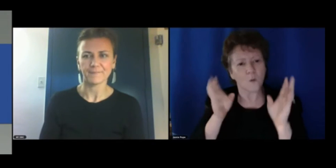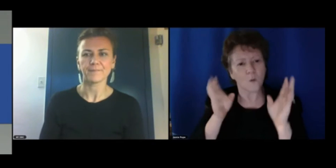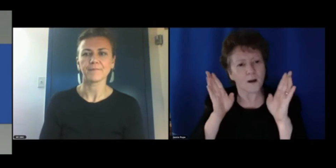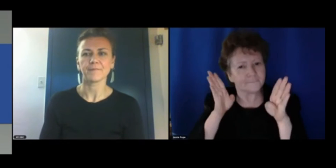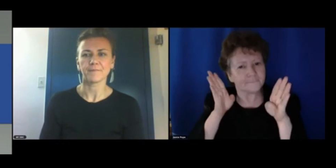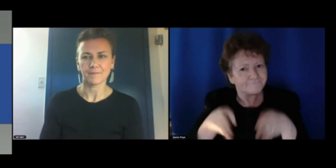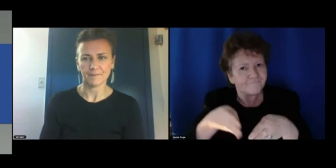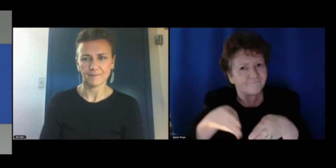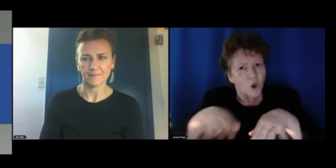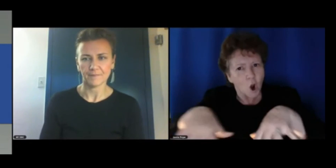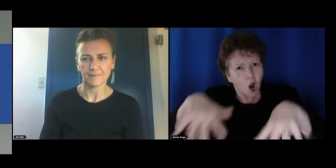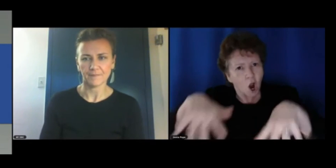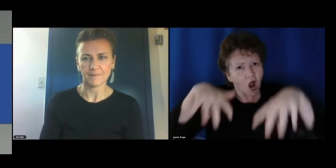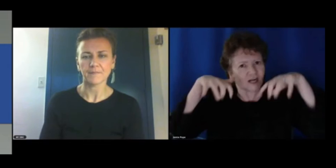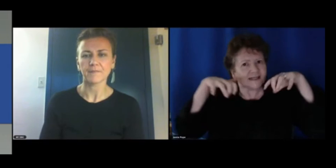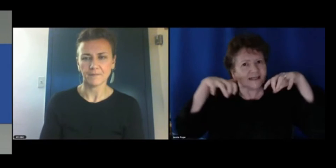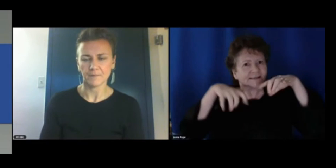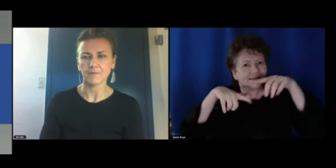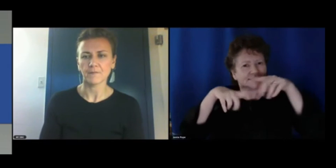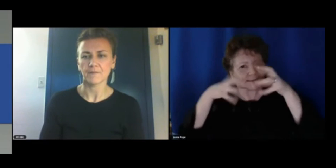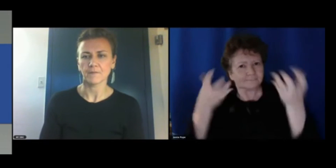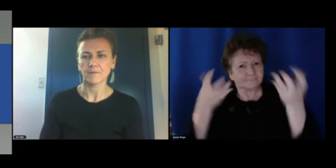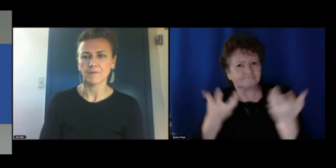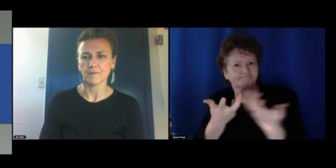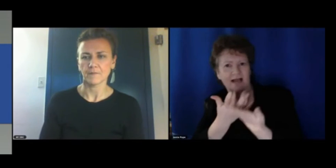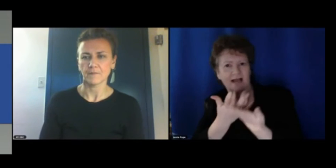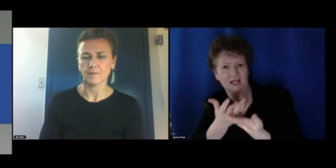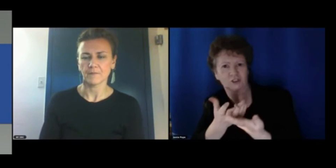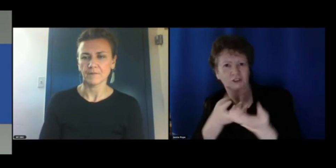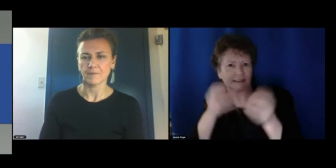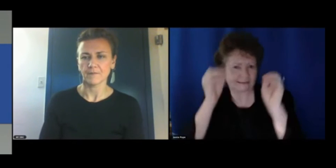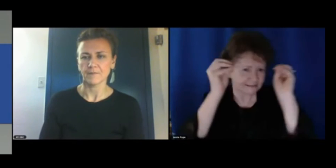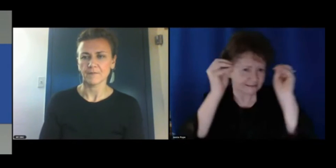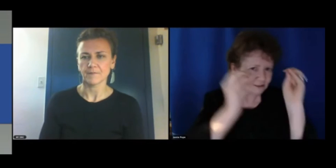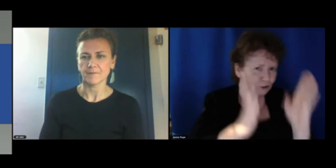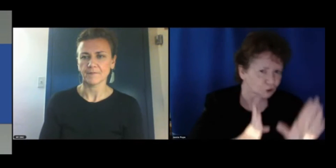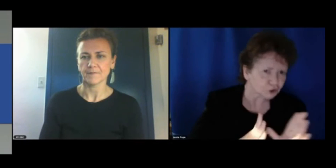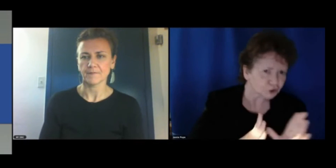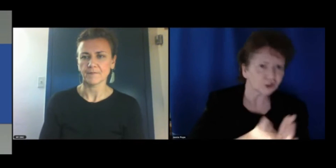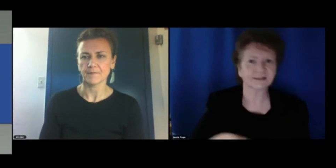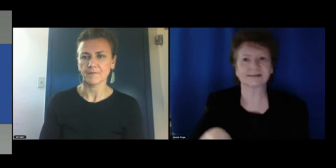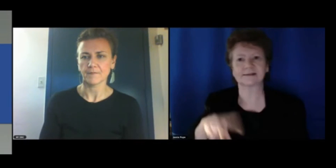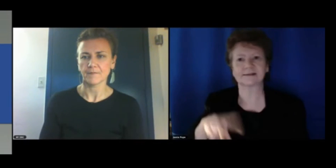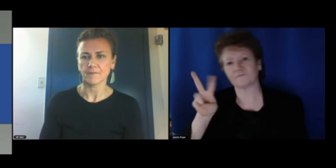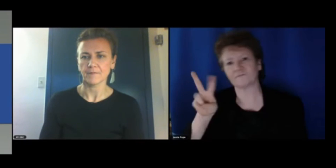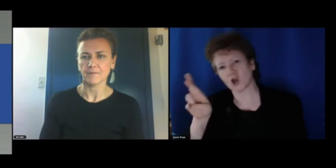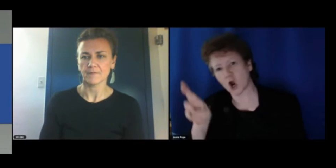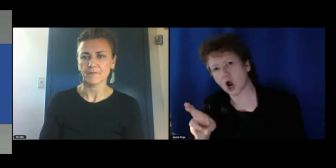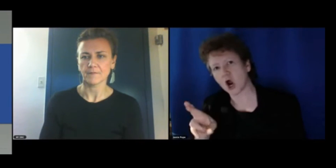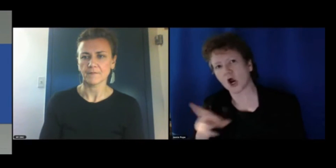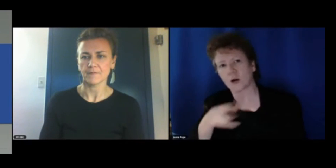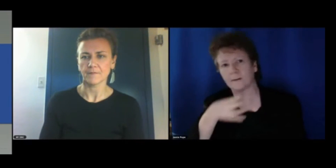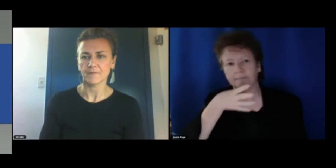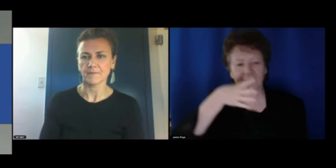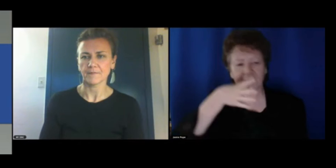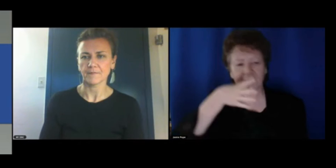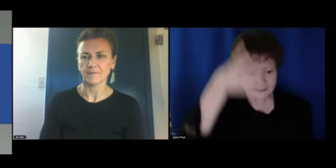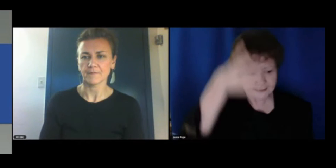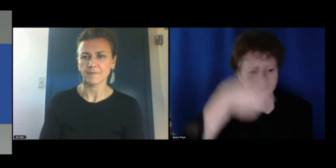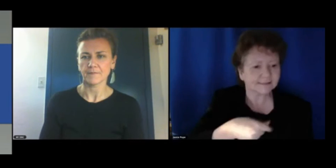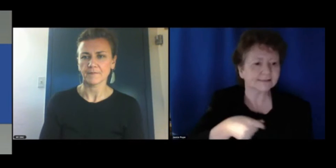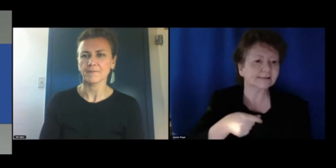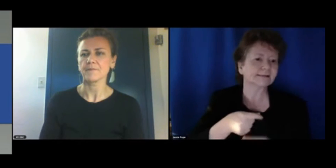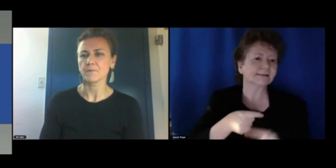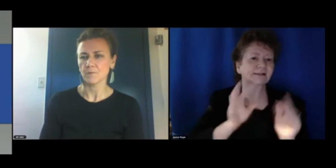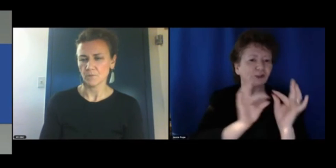And the reason why we pick those topics is because it really matches